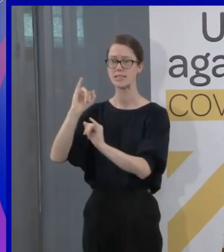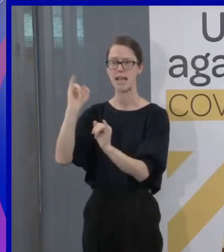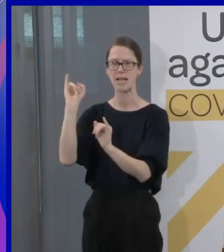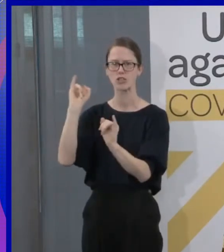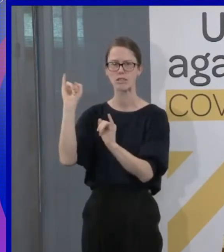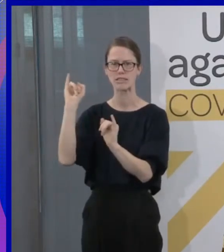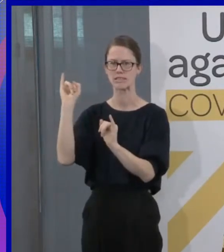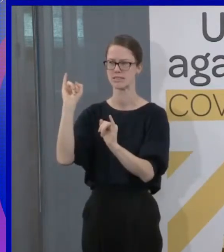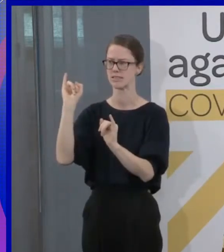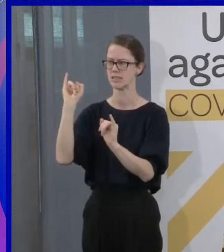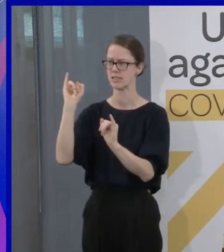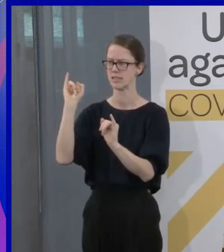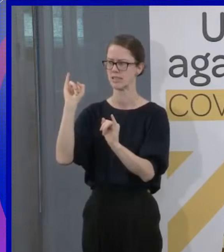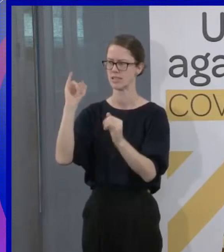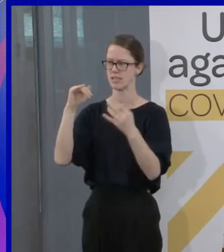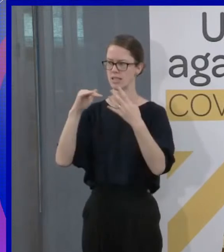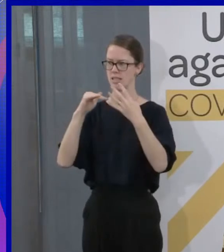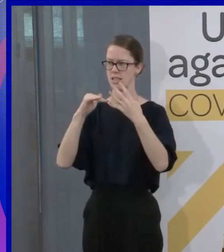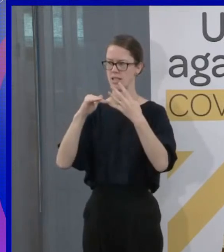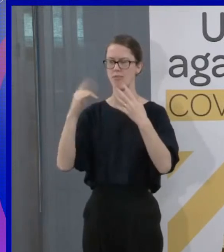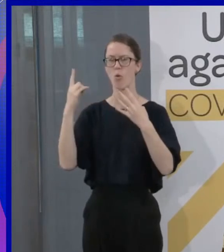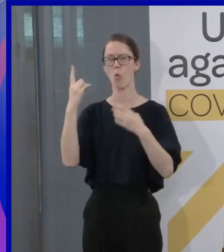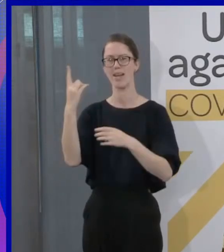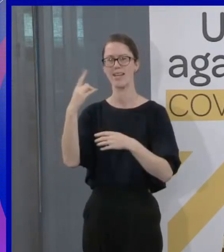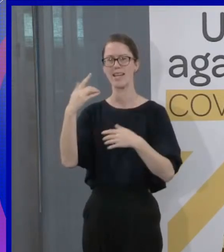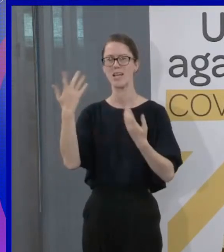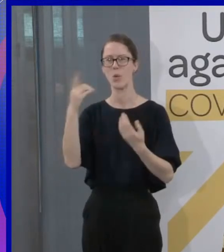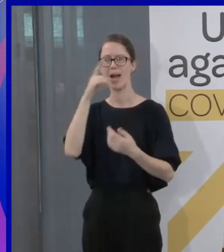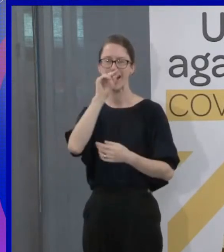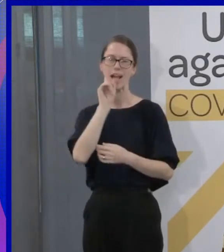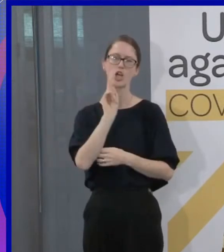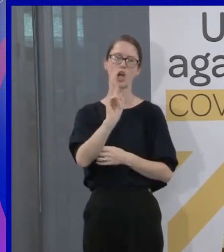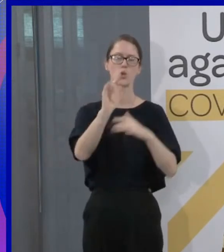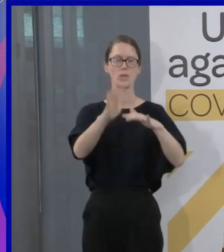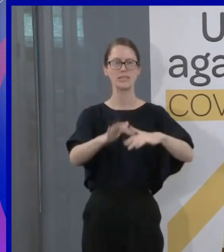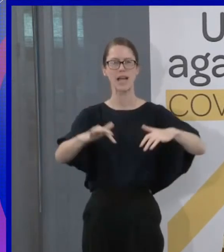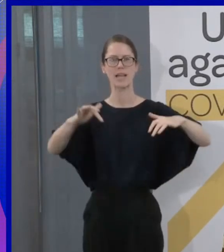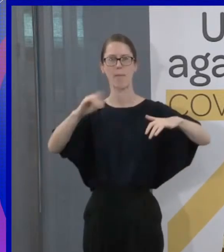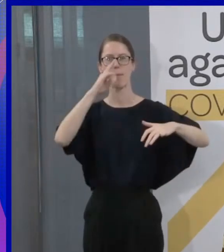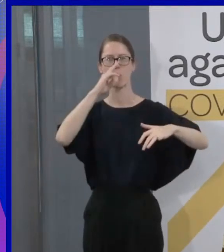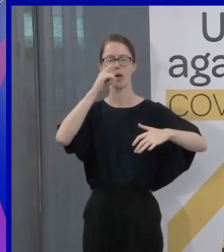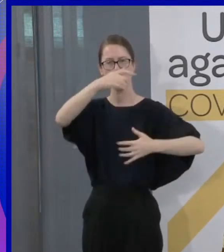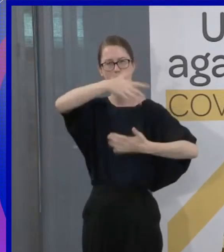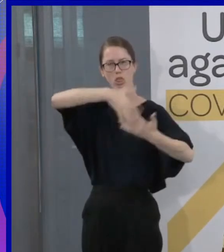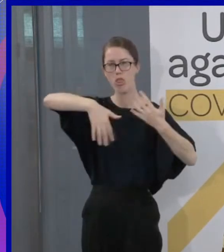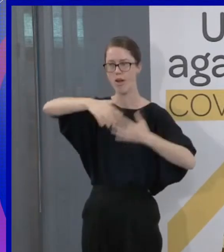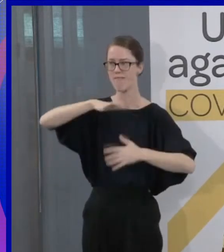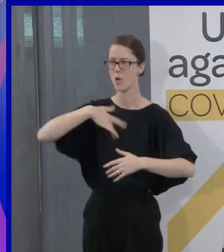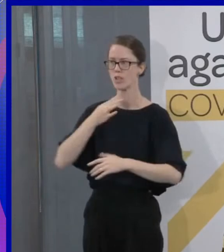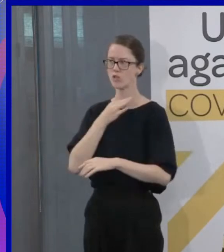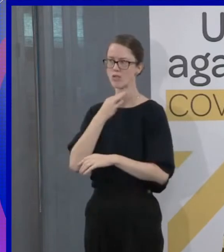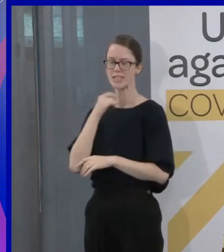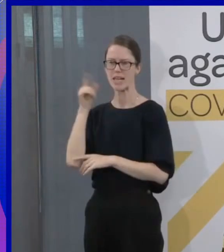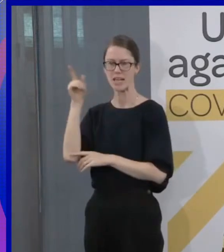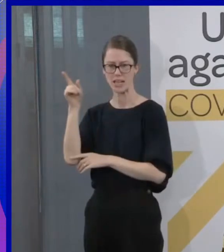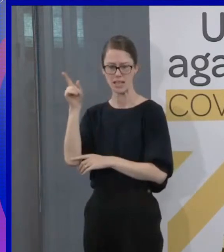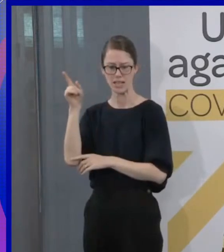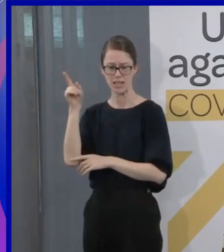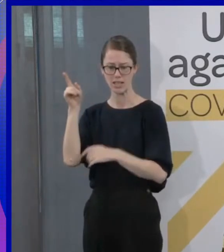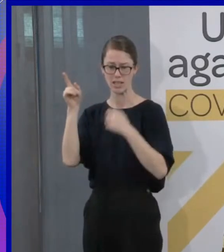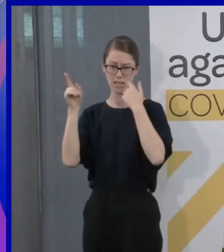be in that sort of alert level where anybody can go to a stadium and you can have these mass gatherings. Could you foresee a sort